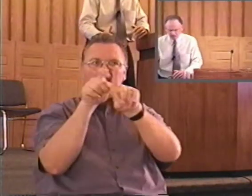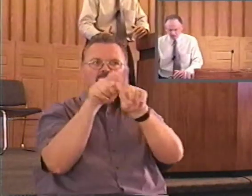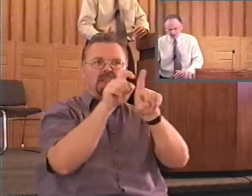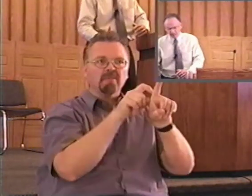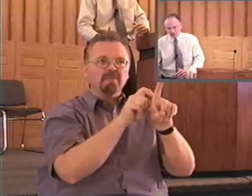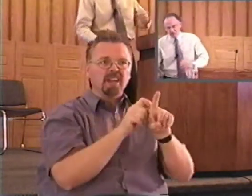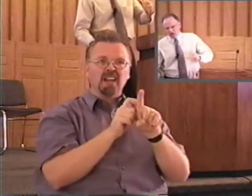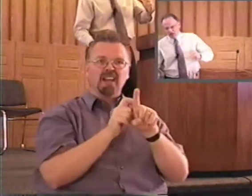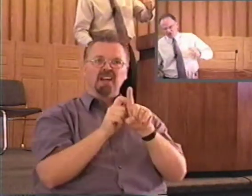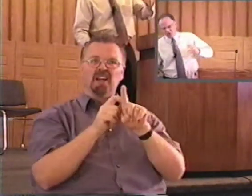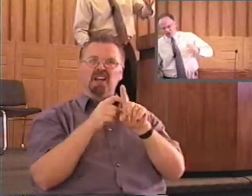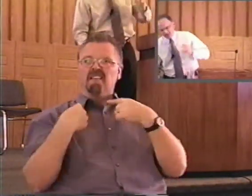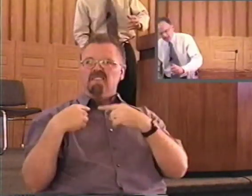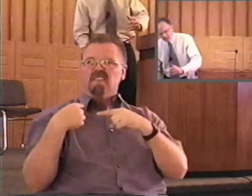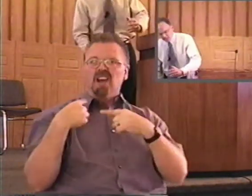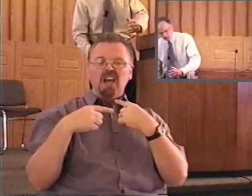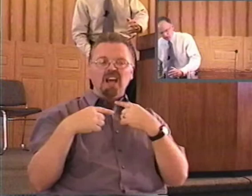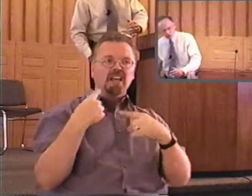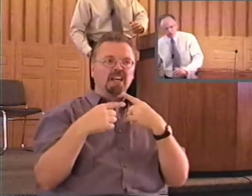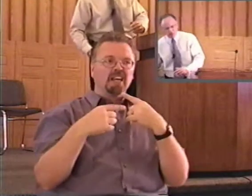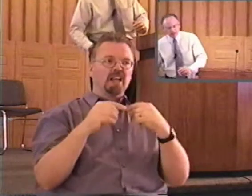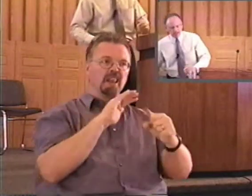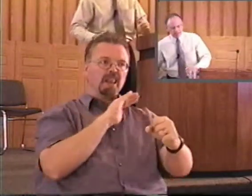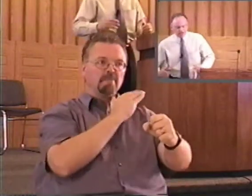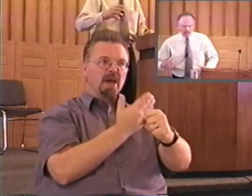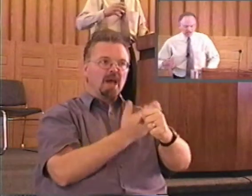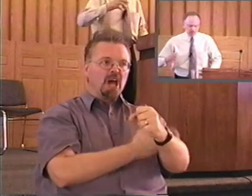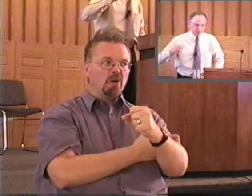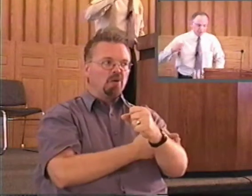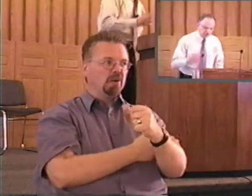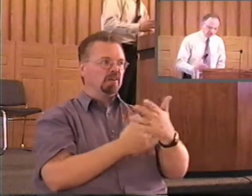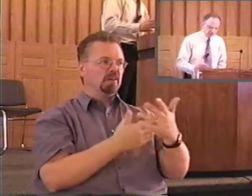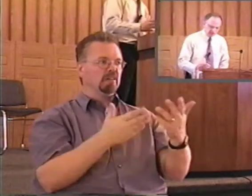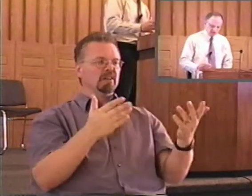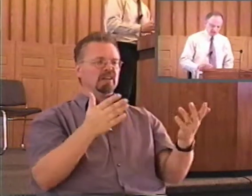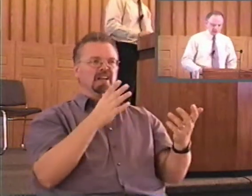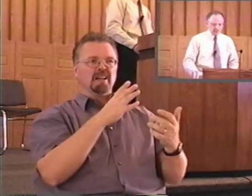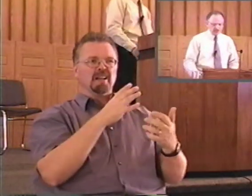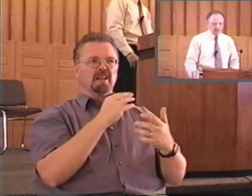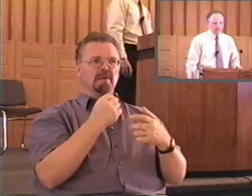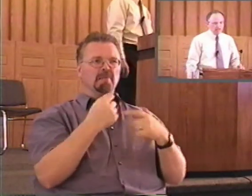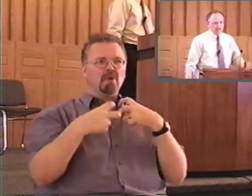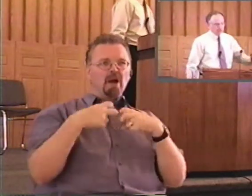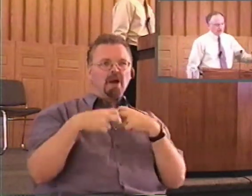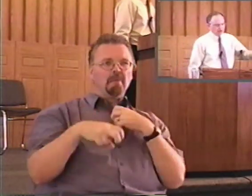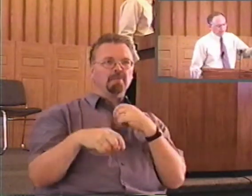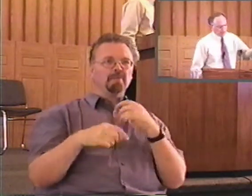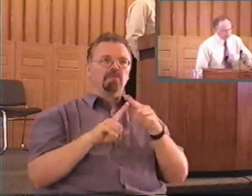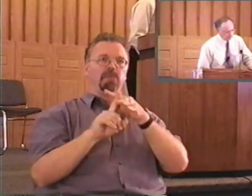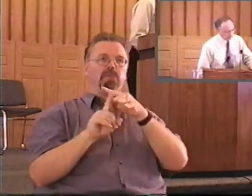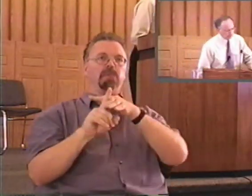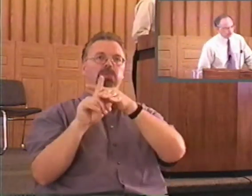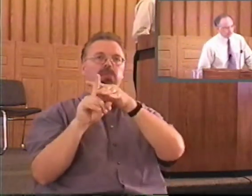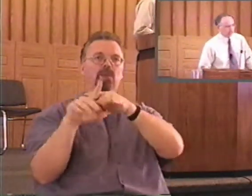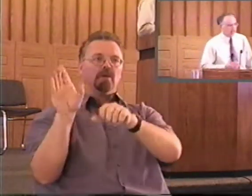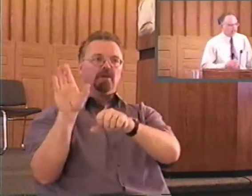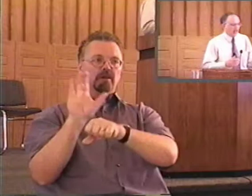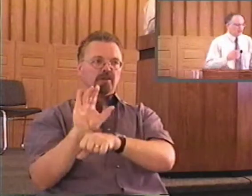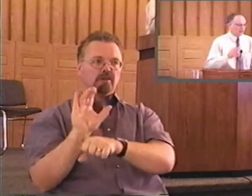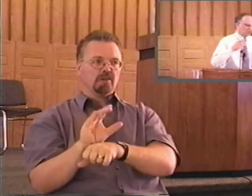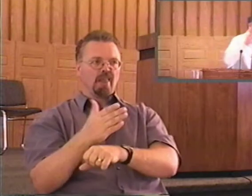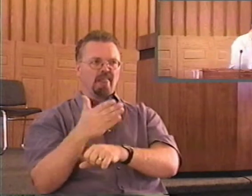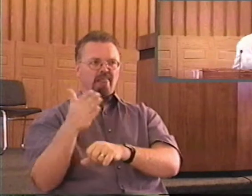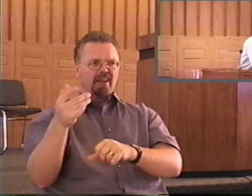power politics and the games that are played and the things that are said and the things that are